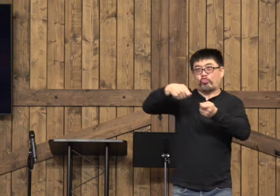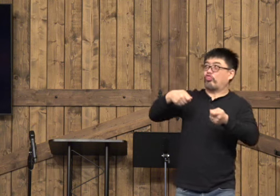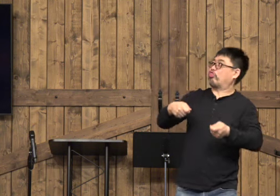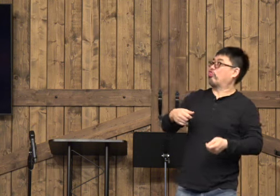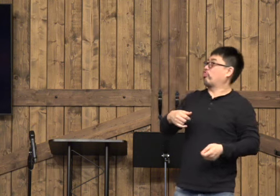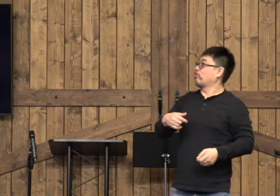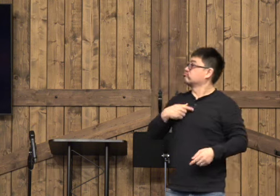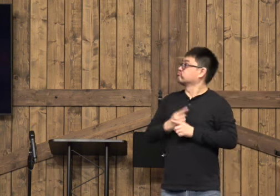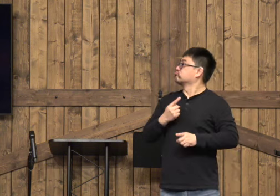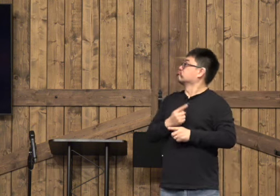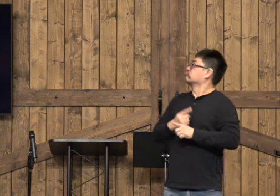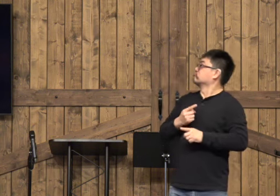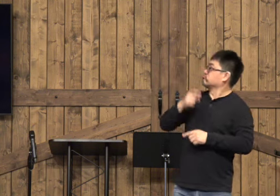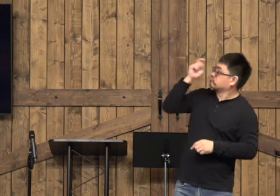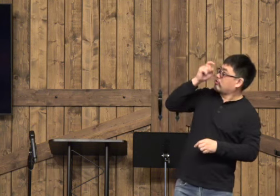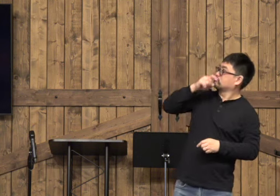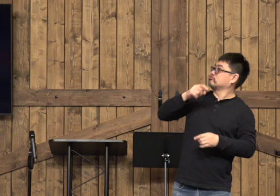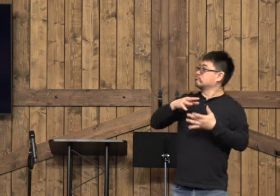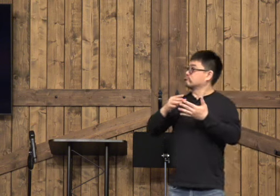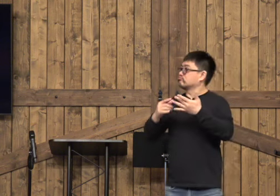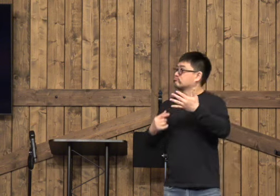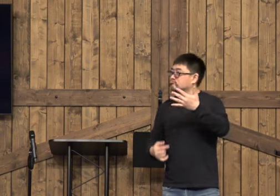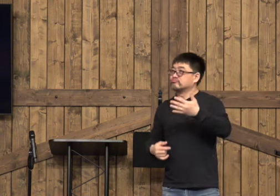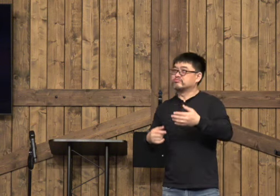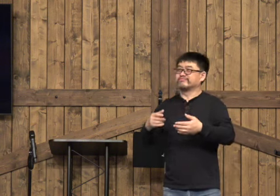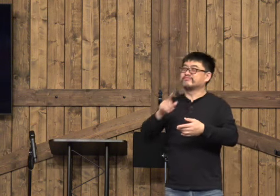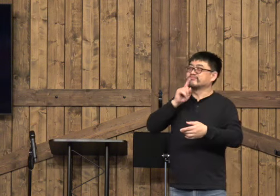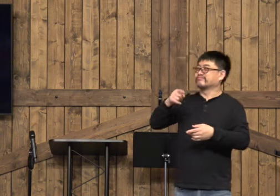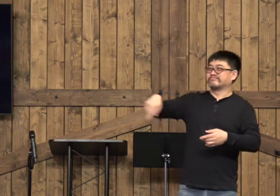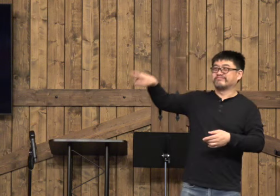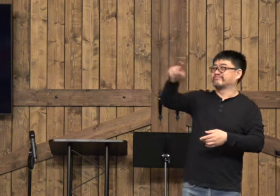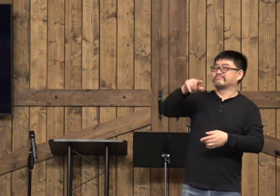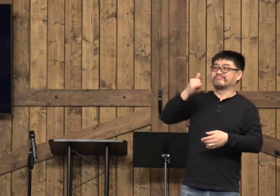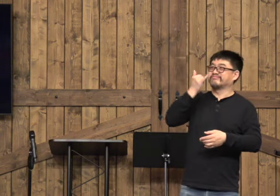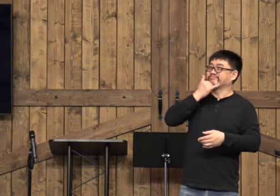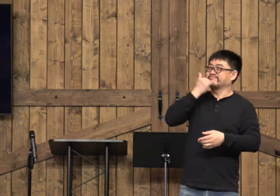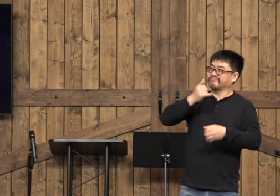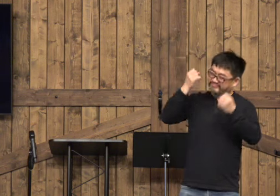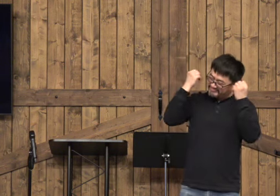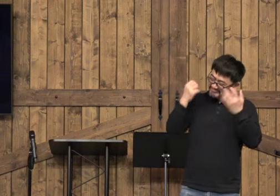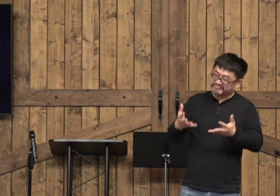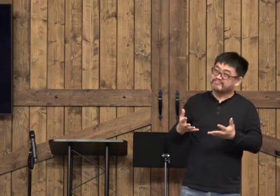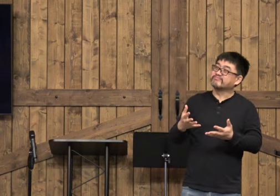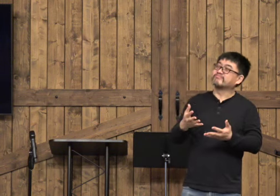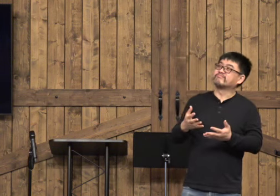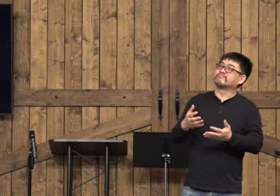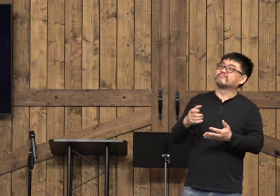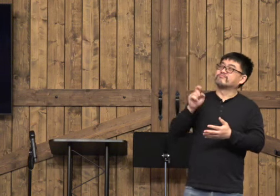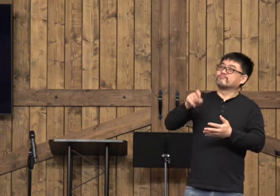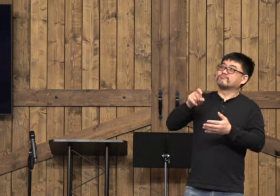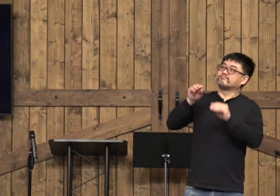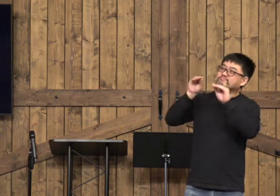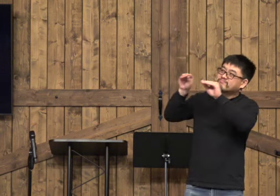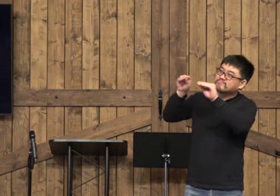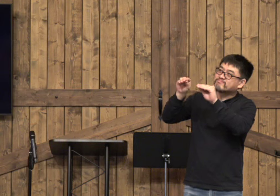of sin and barbments and that He was trying to draw people away into the world and away from healing there are so many people